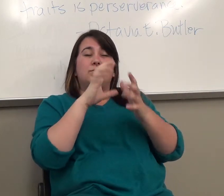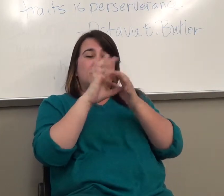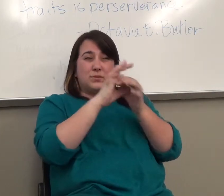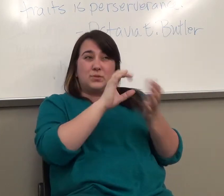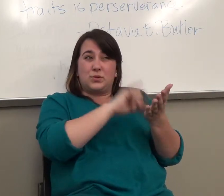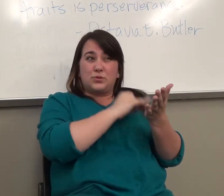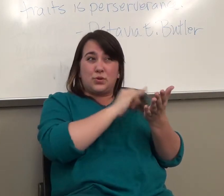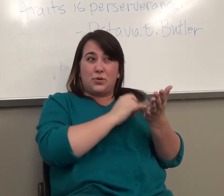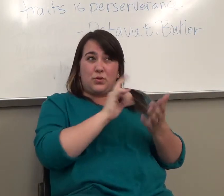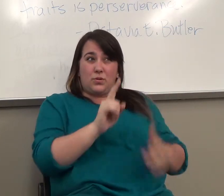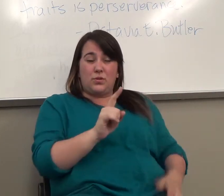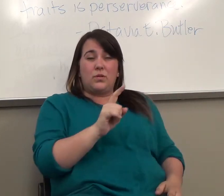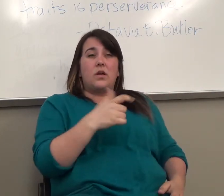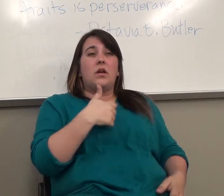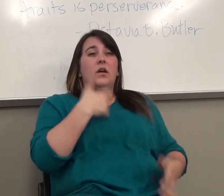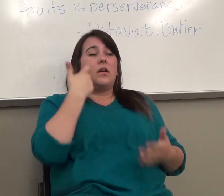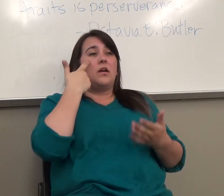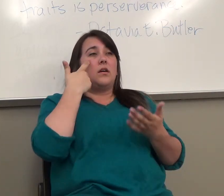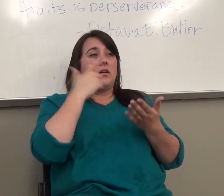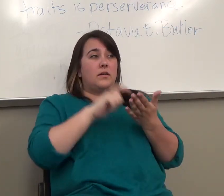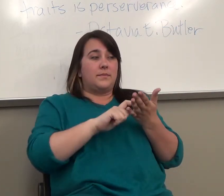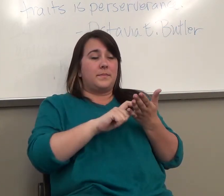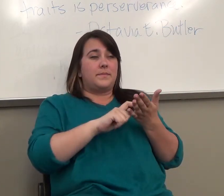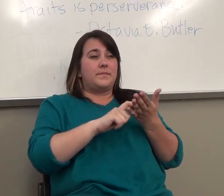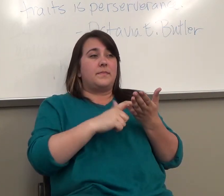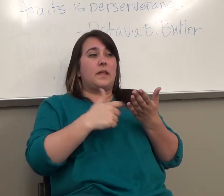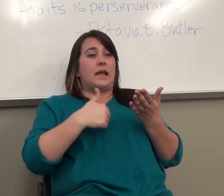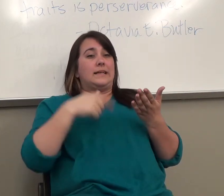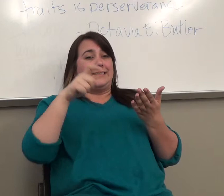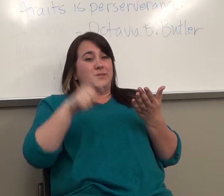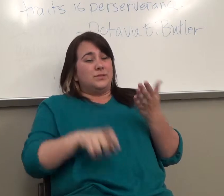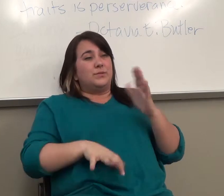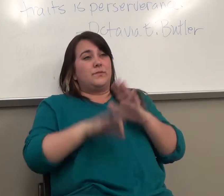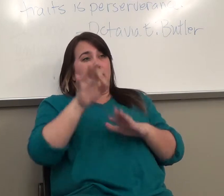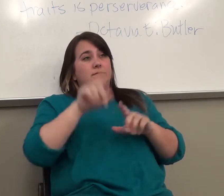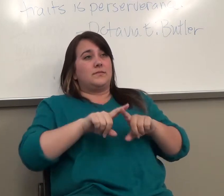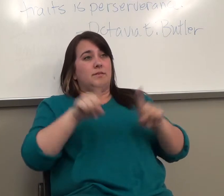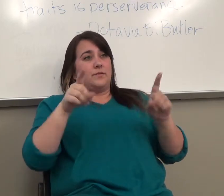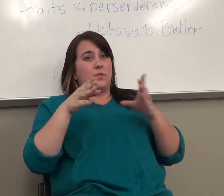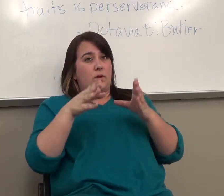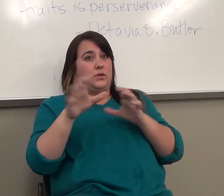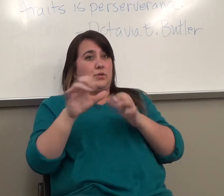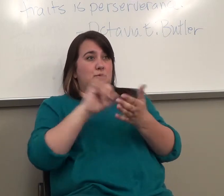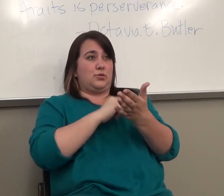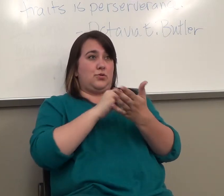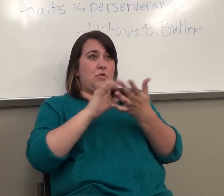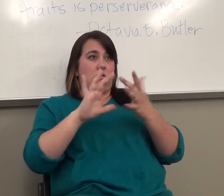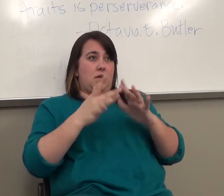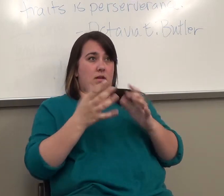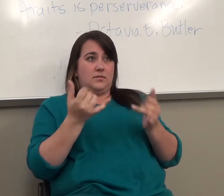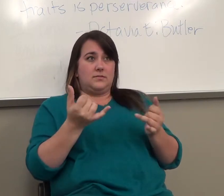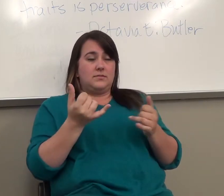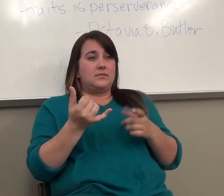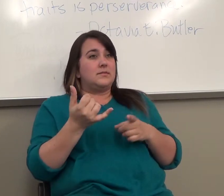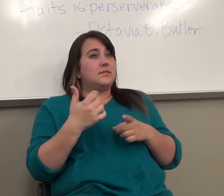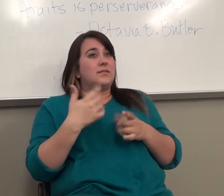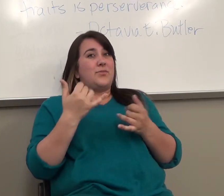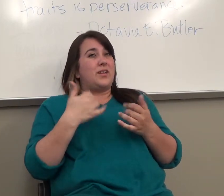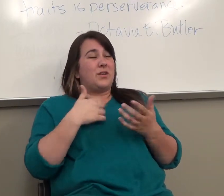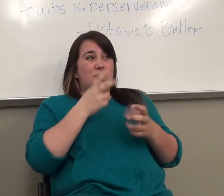I found that I need to find a different way to do that journal online. Right now, the way it is, it's really hard.